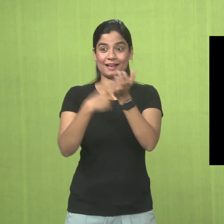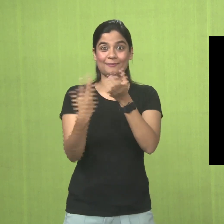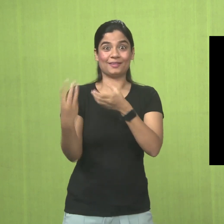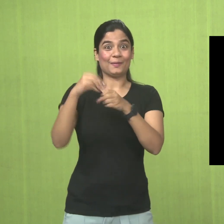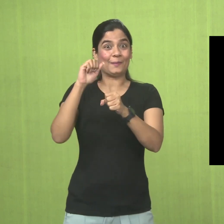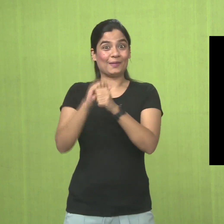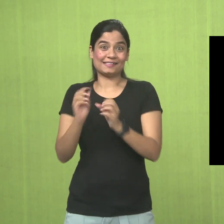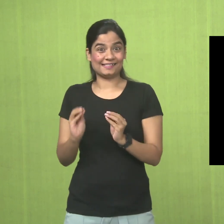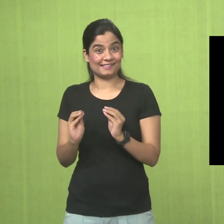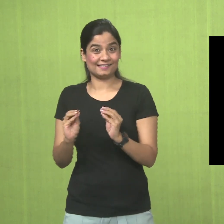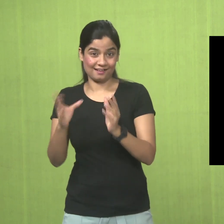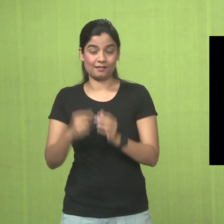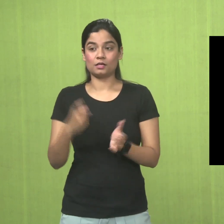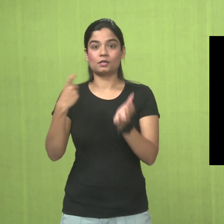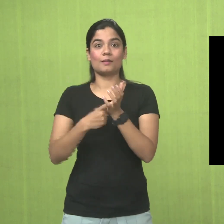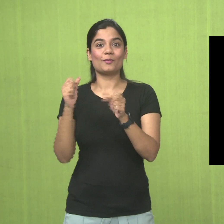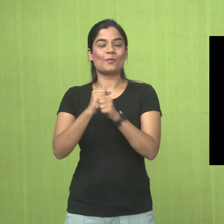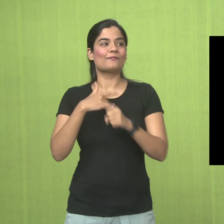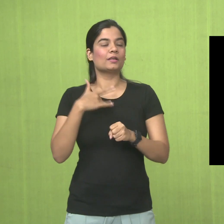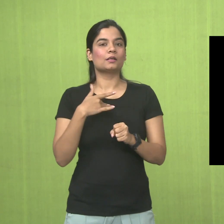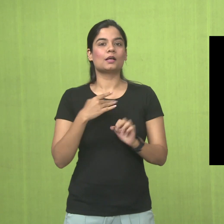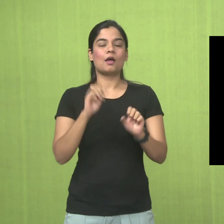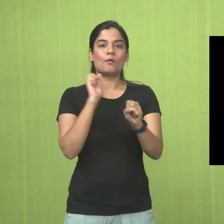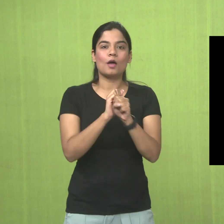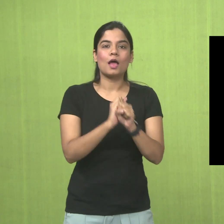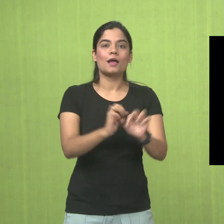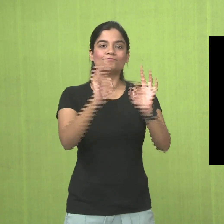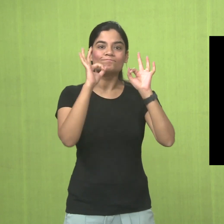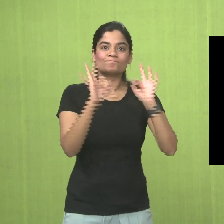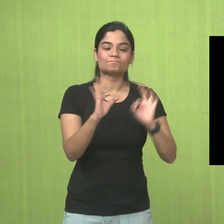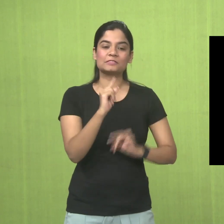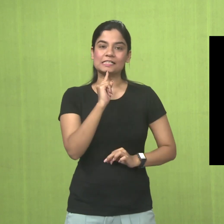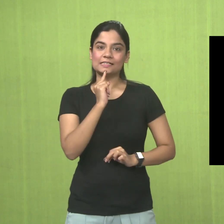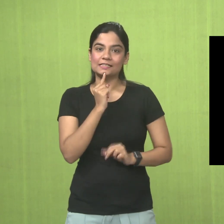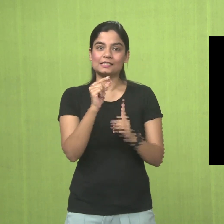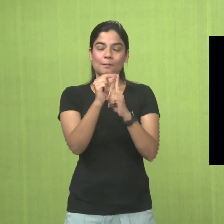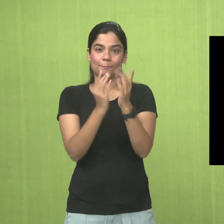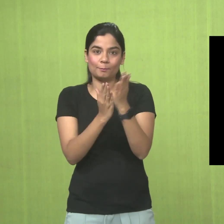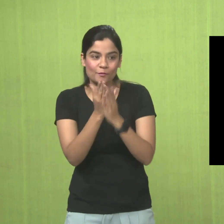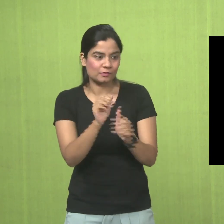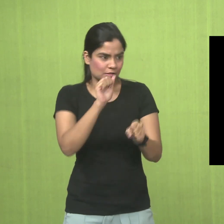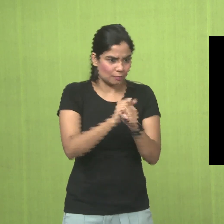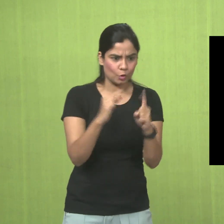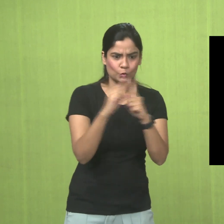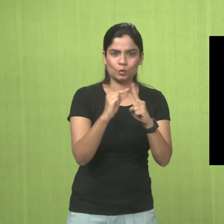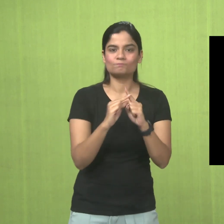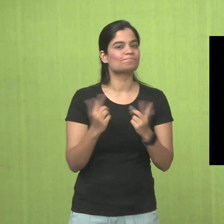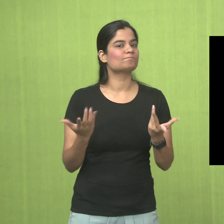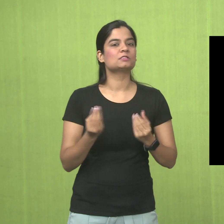In 6 months, Ramu was not working in a serious, professional or a disciplined